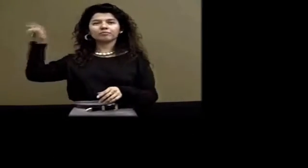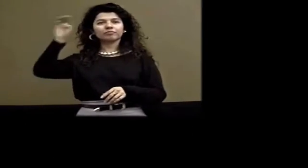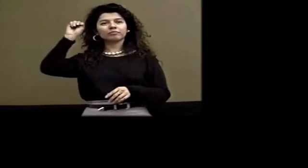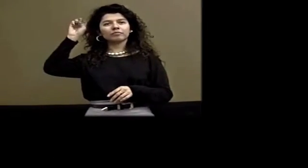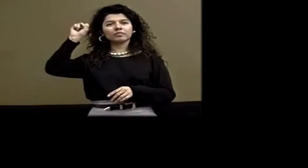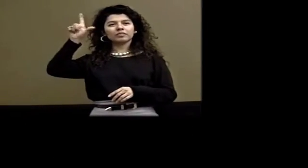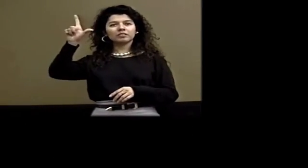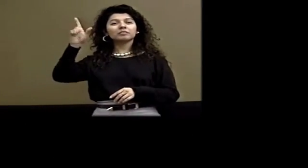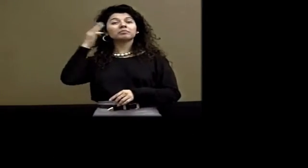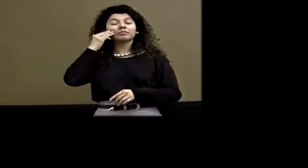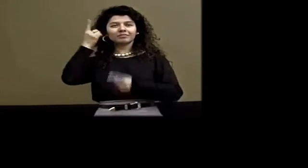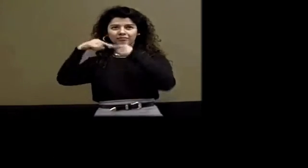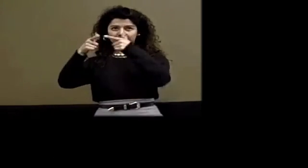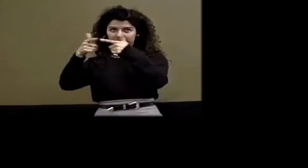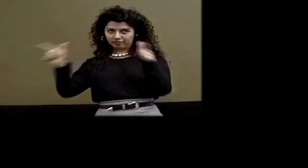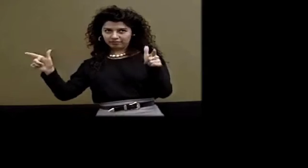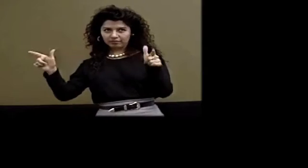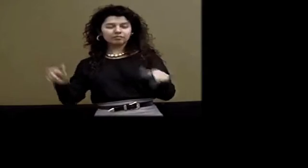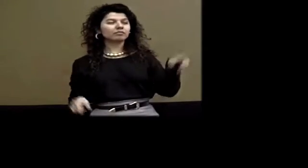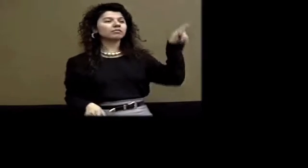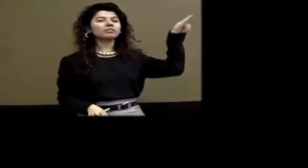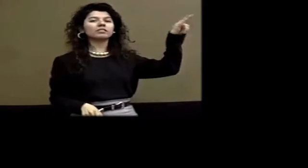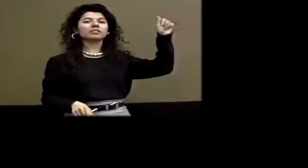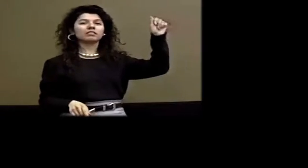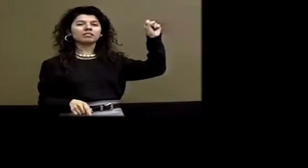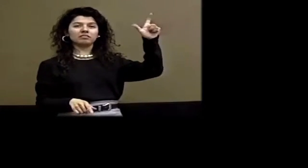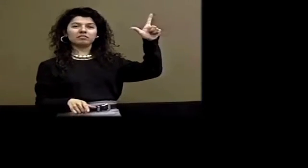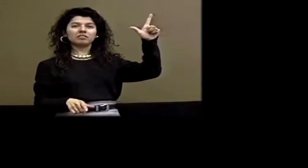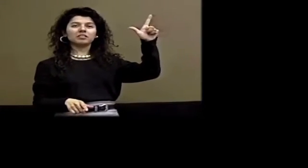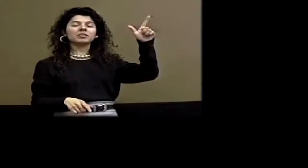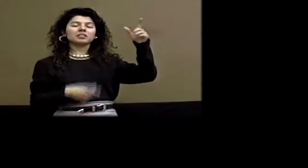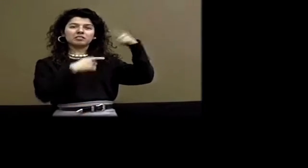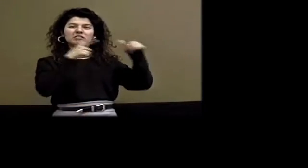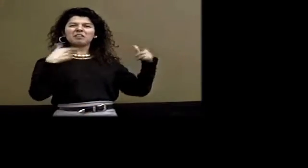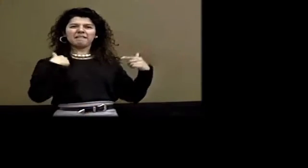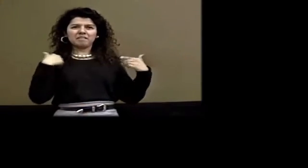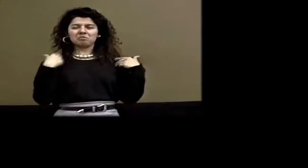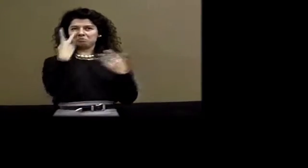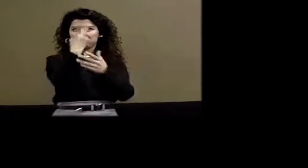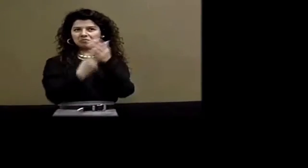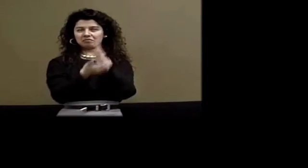I am equally skilled in both Mexican Sign Language and American Sign Language.